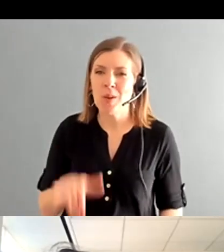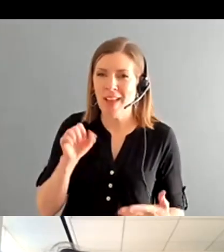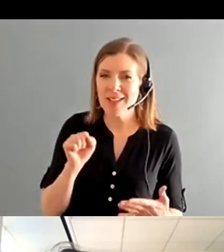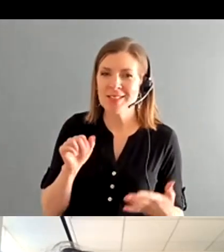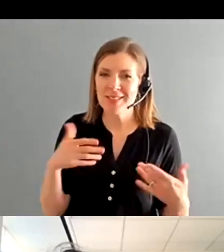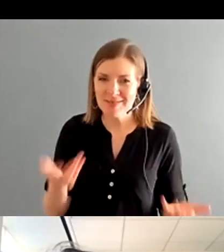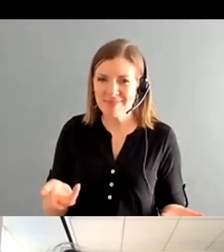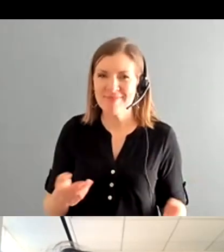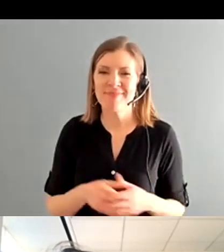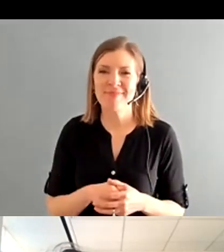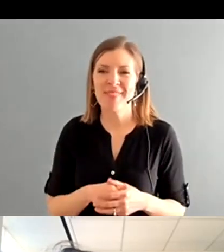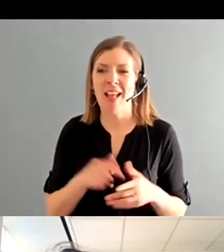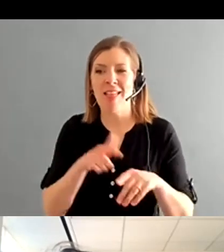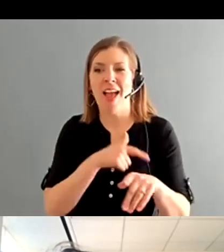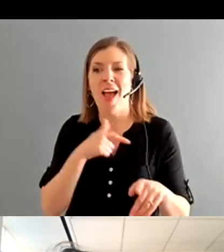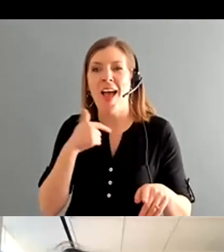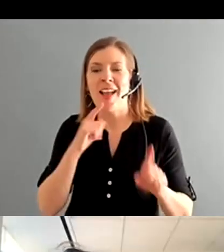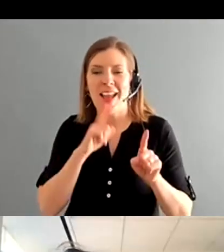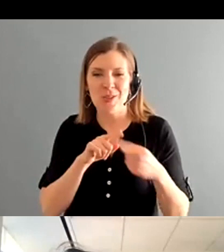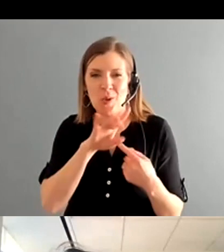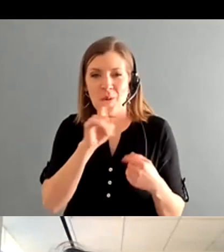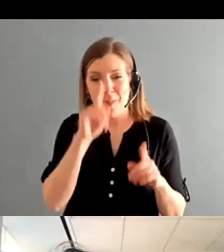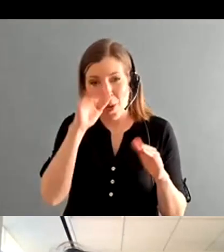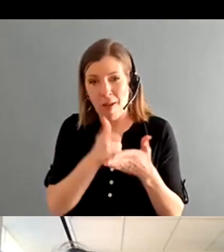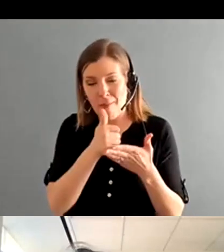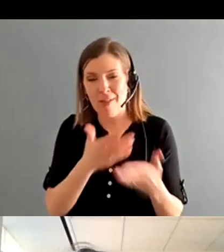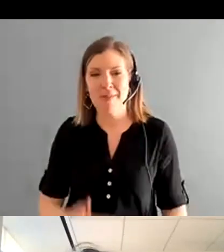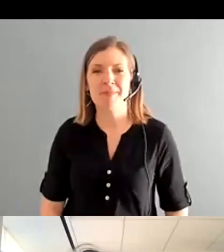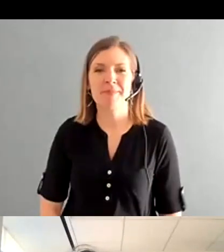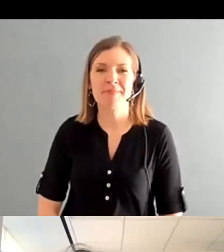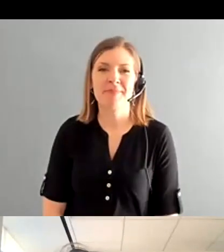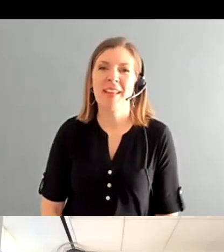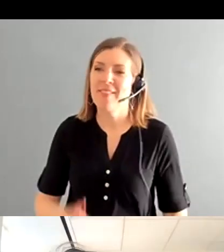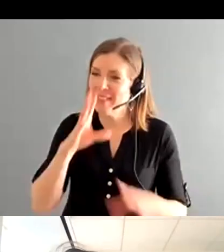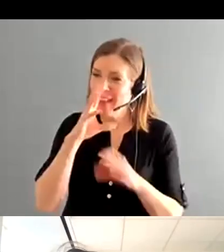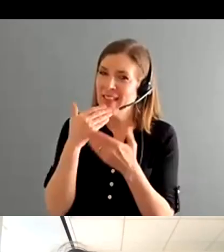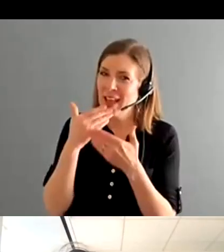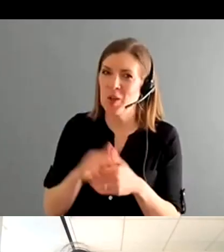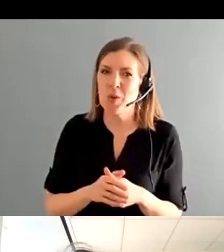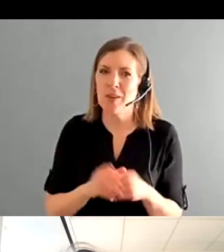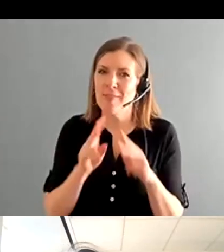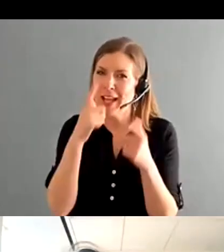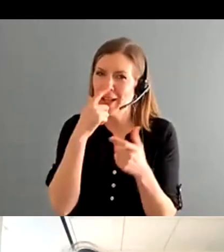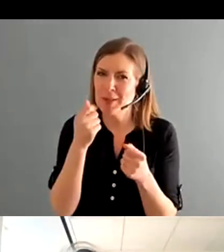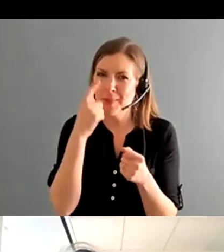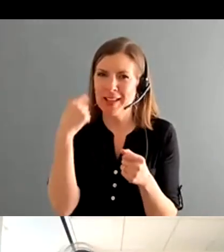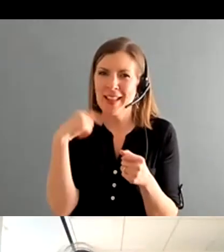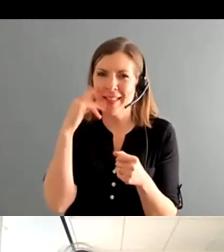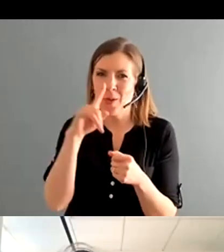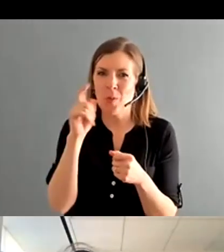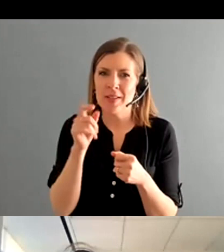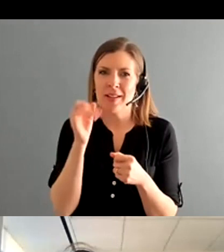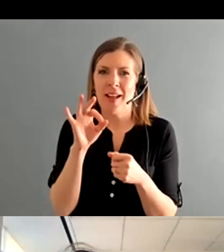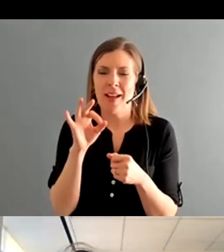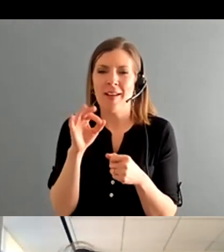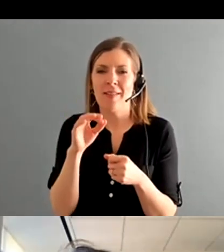a long-winded answer to your question, Rodrigo, but I hope it's helpful. That's fascinating, thank you. Super interesting, because I think the question of the agency